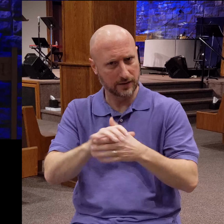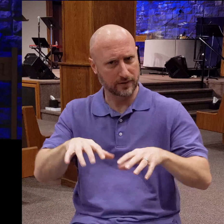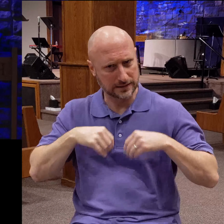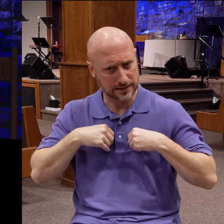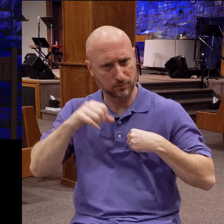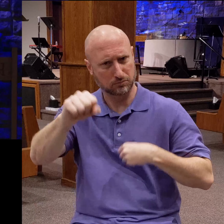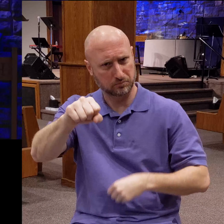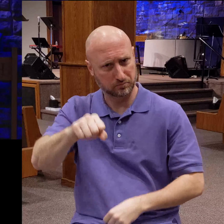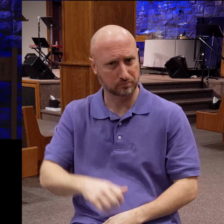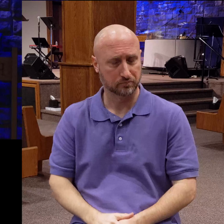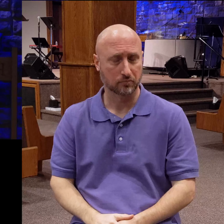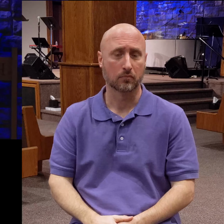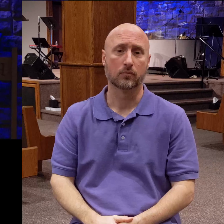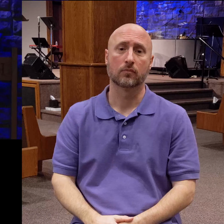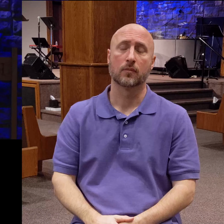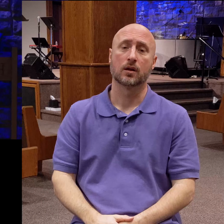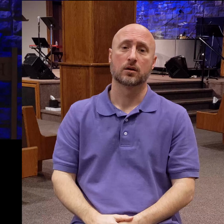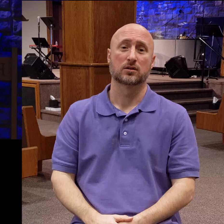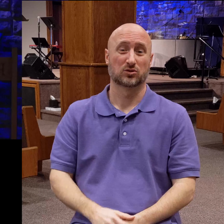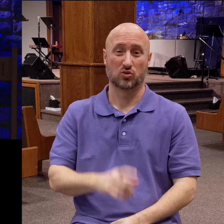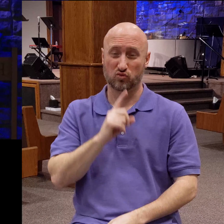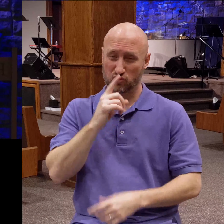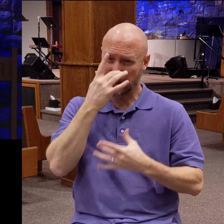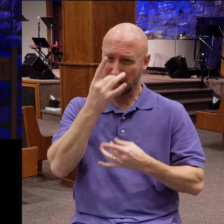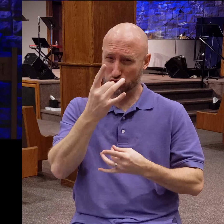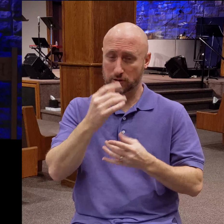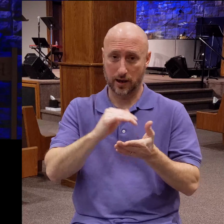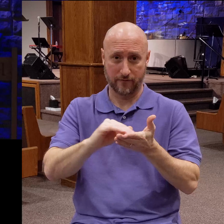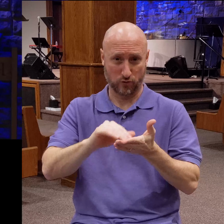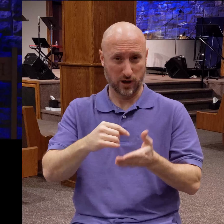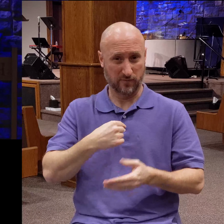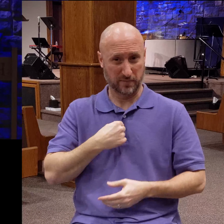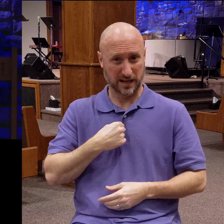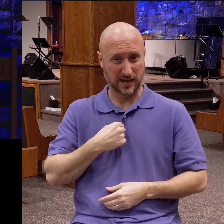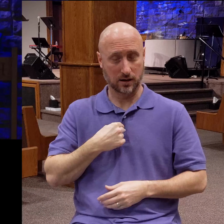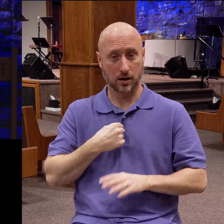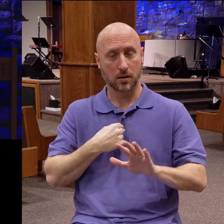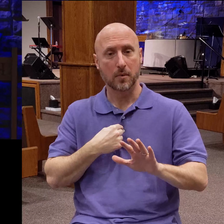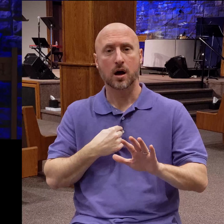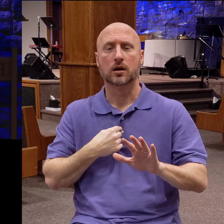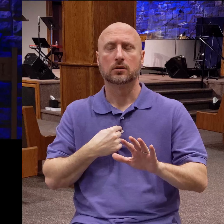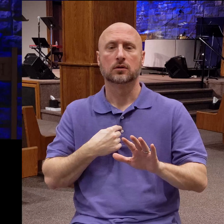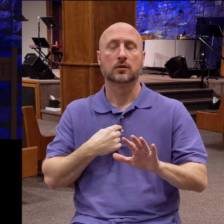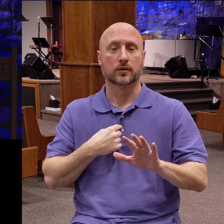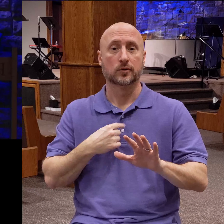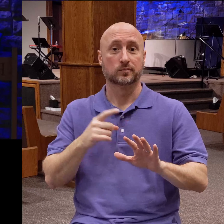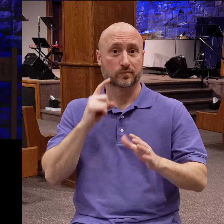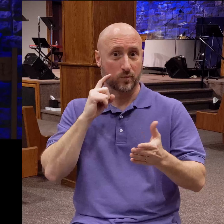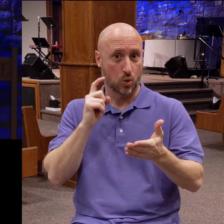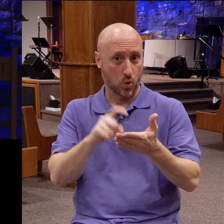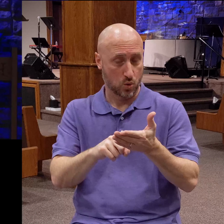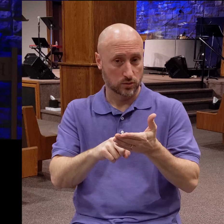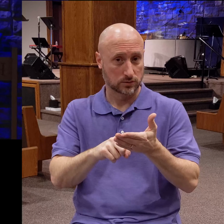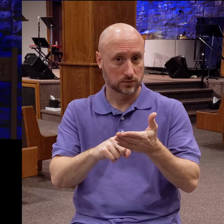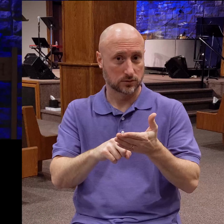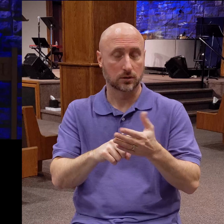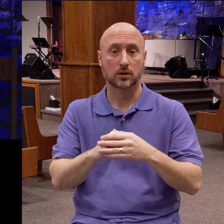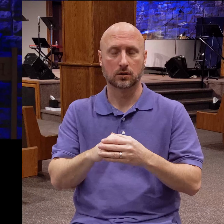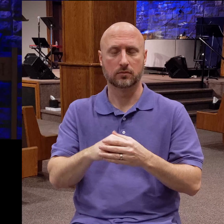think, it's interesting, and forgive me for saying it this way, but you note the